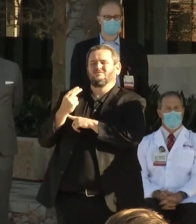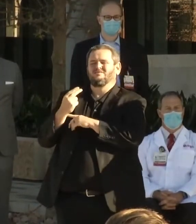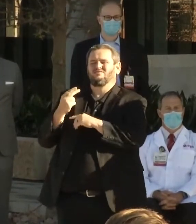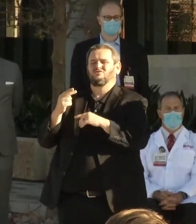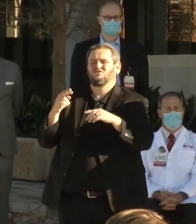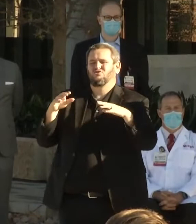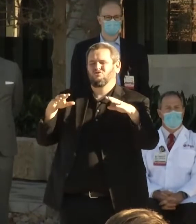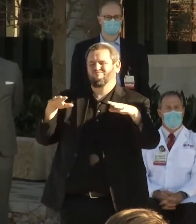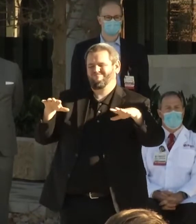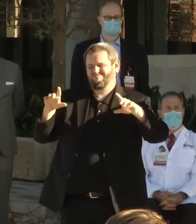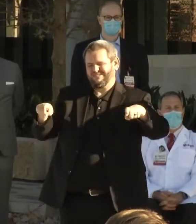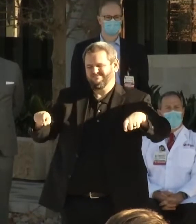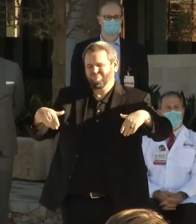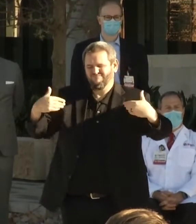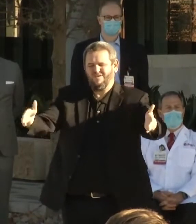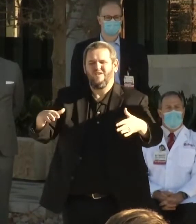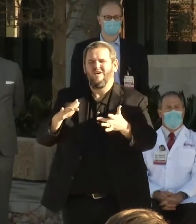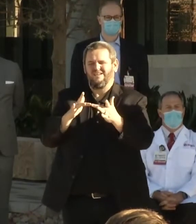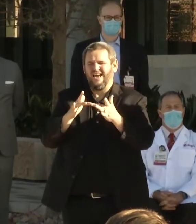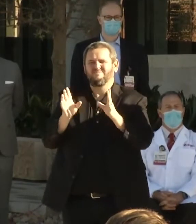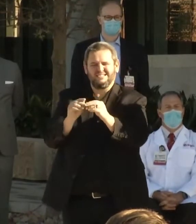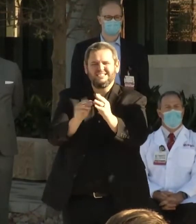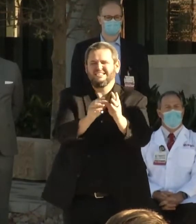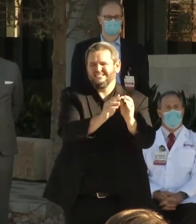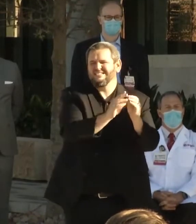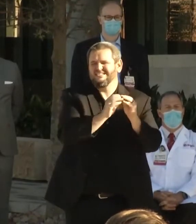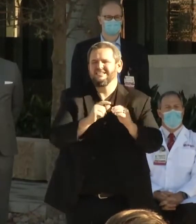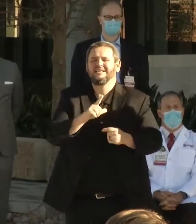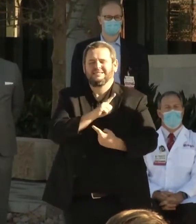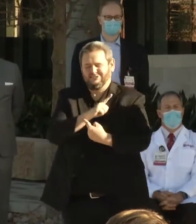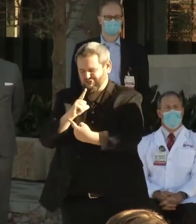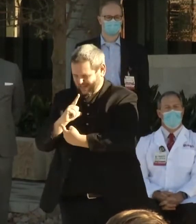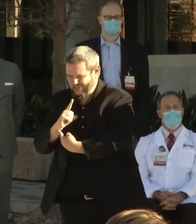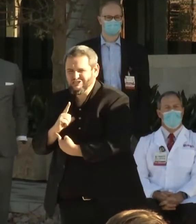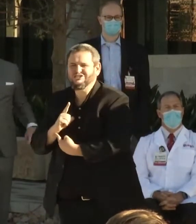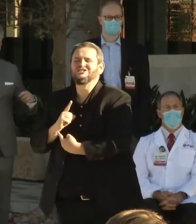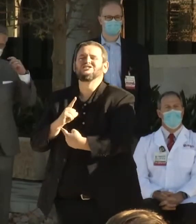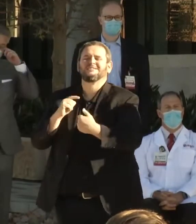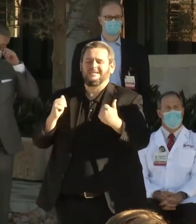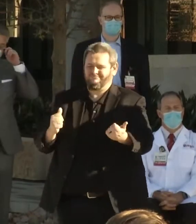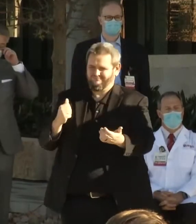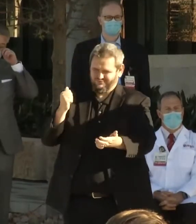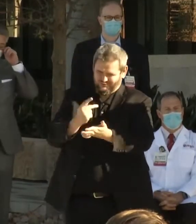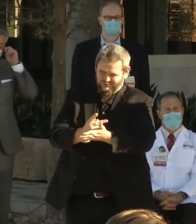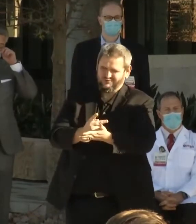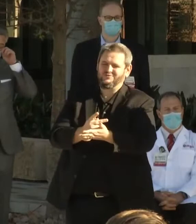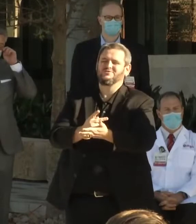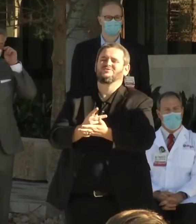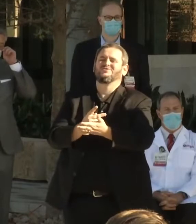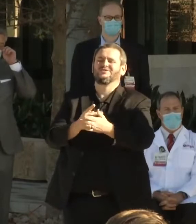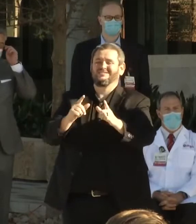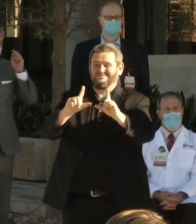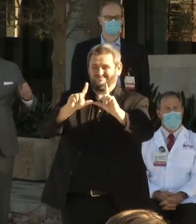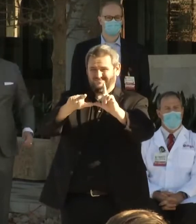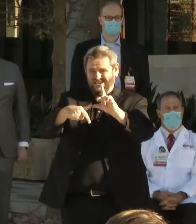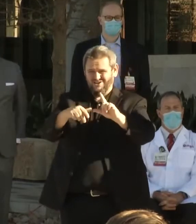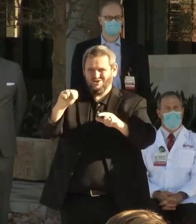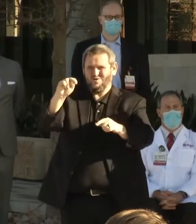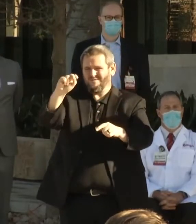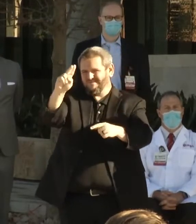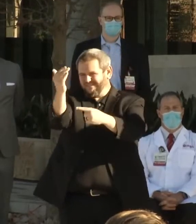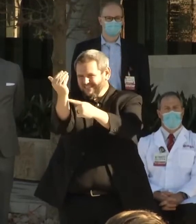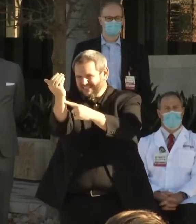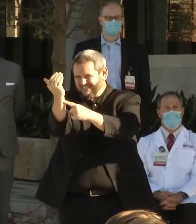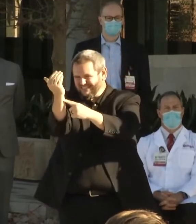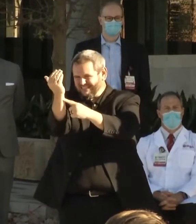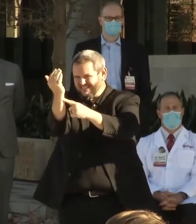legislature came in and agreed with this, but it was stopped on November 15th. Nobody anticipated, I think, us